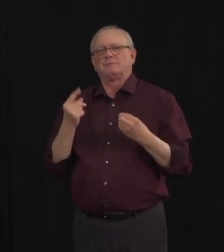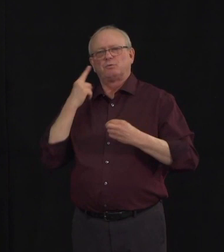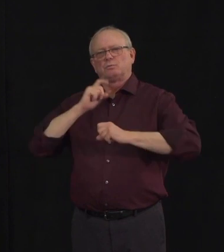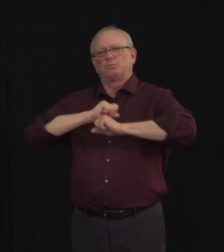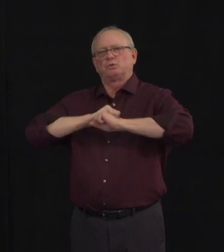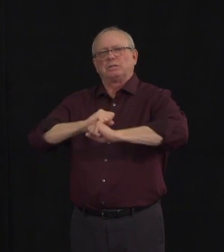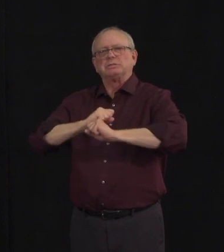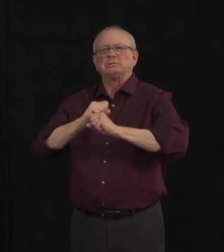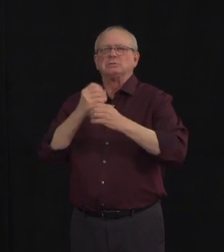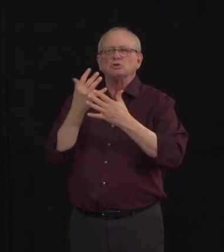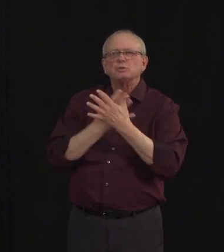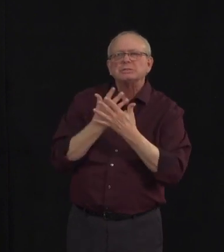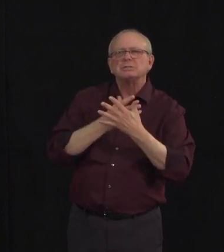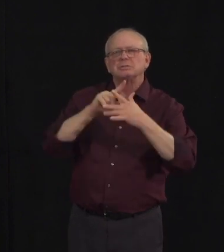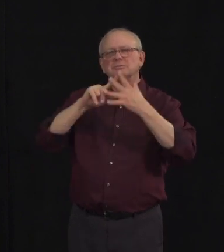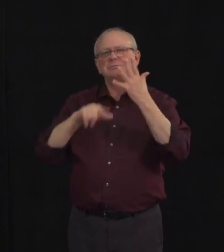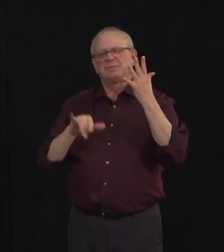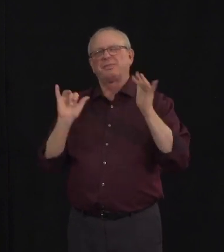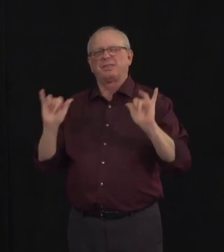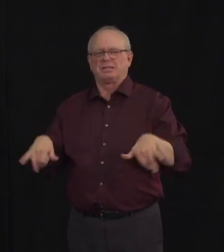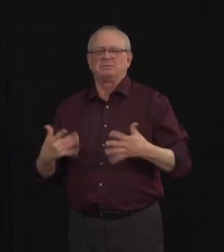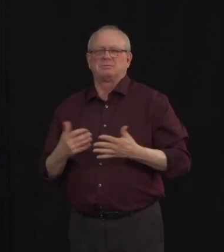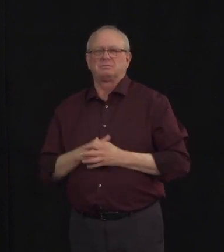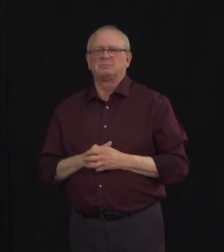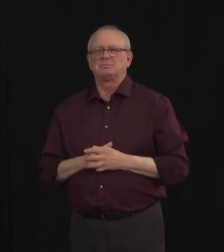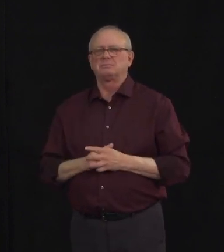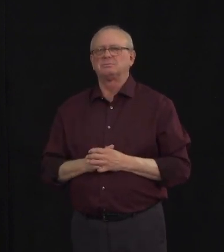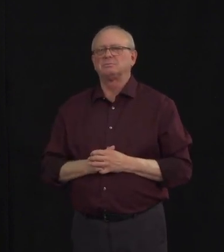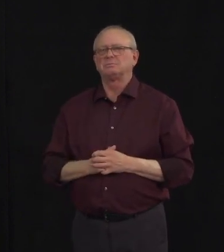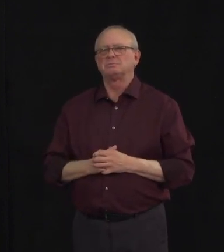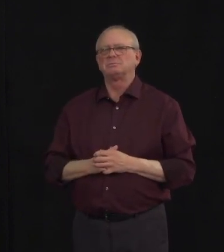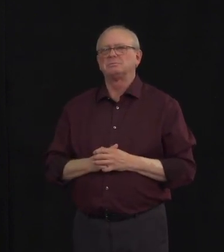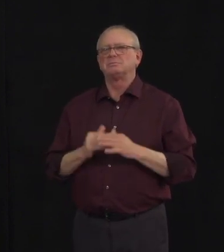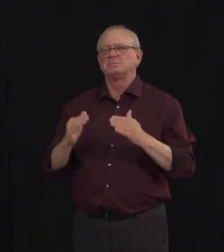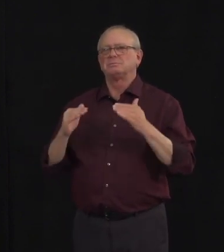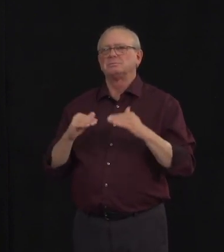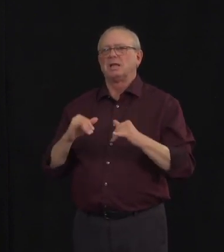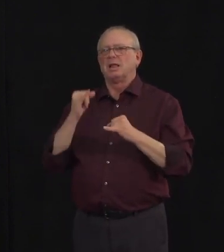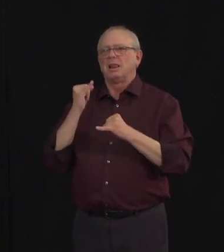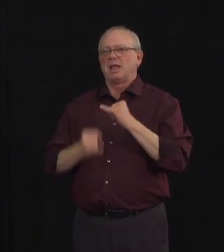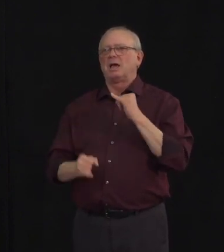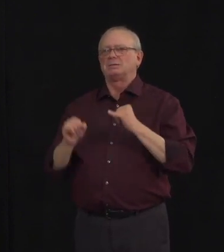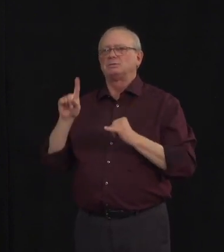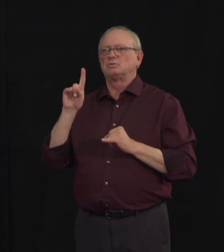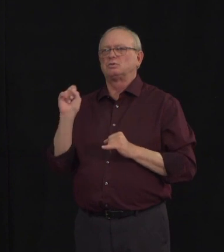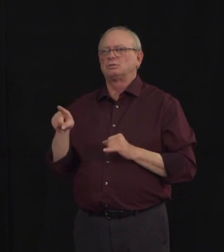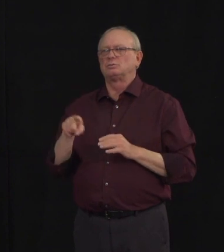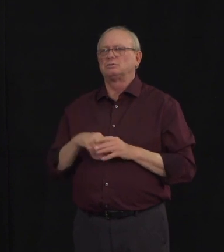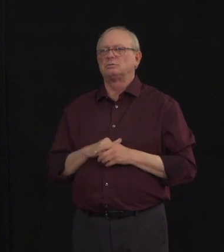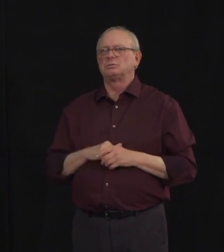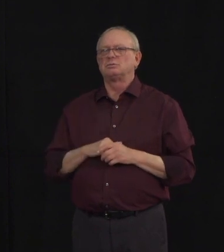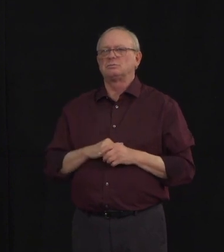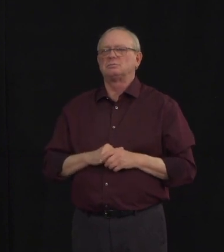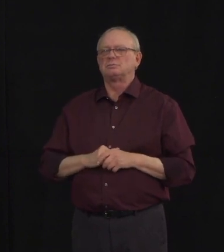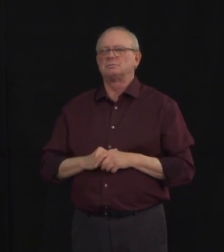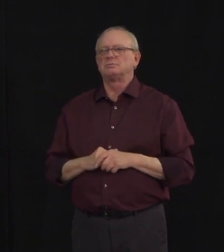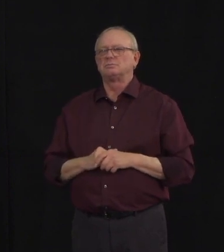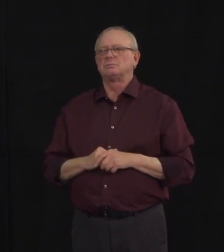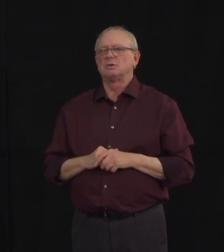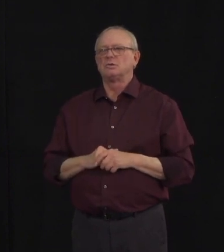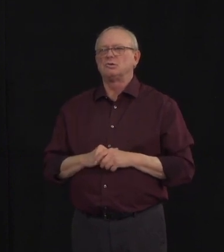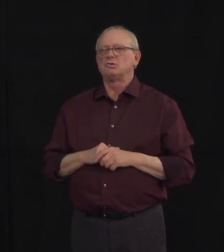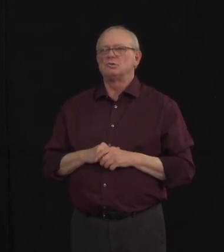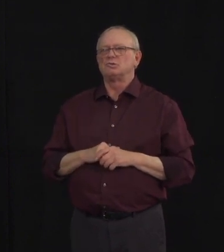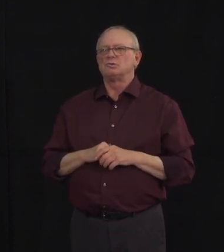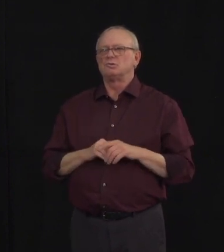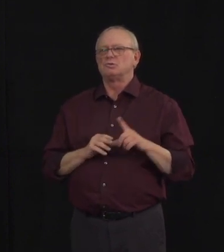Final question is Sean Penner with Everything GP. Go ahead, Sean. Yes, thank you. This question is for Dr. Hinshaw. Just a clarification on